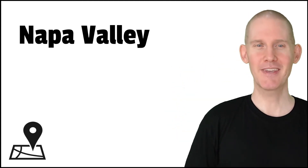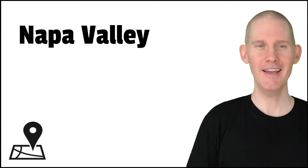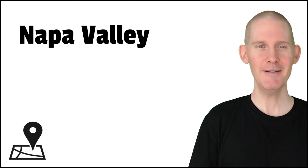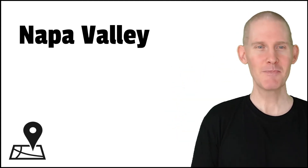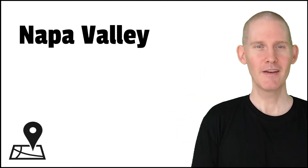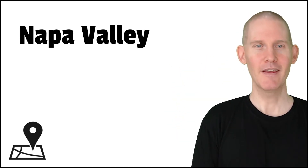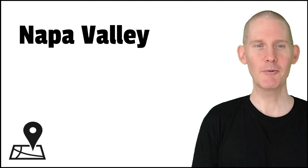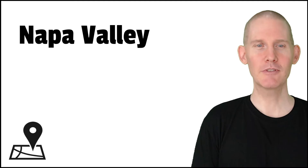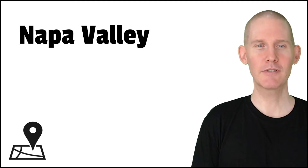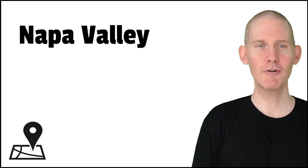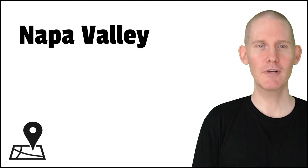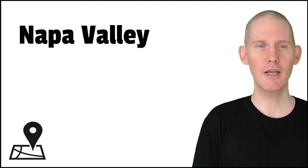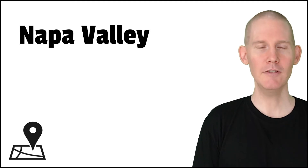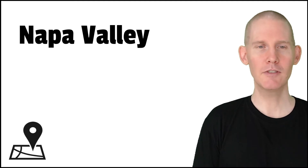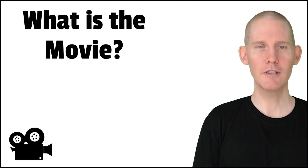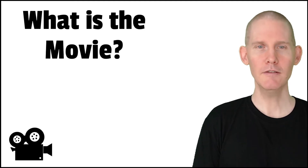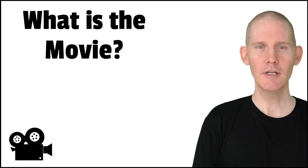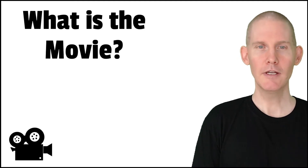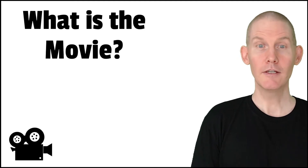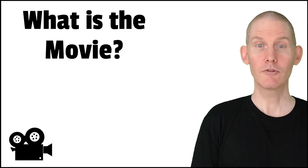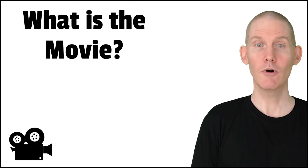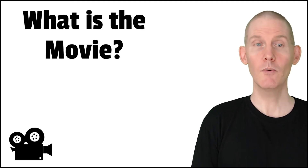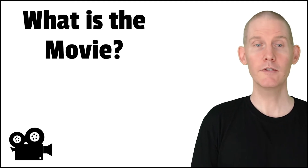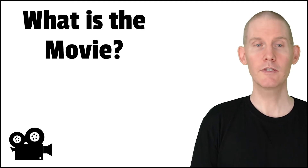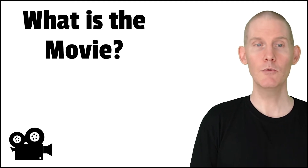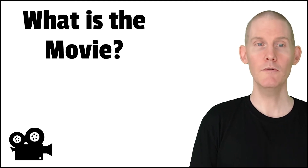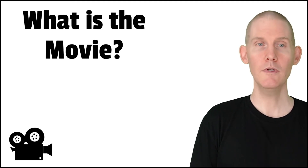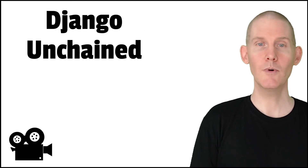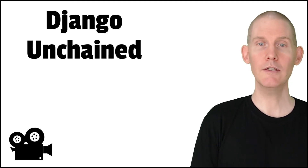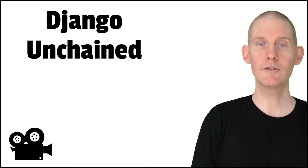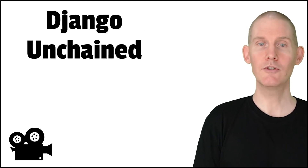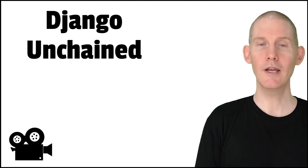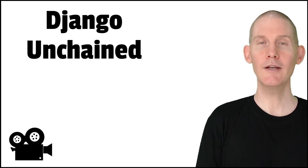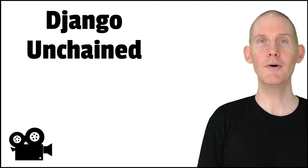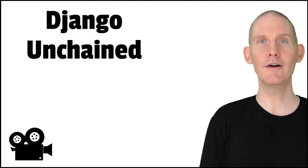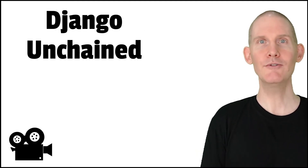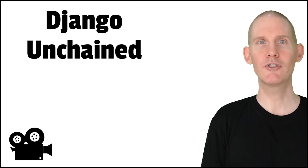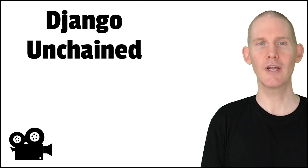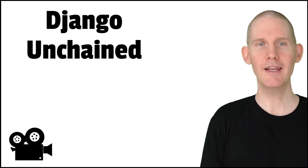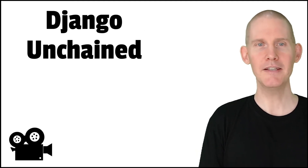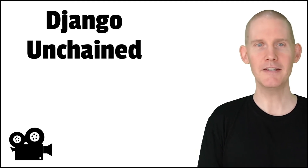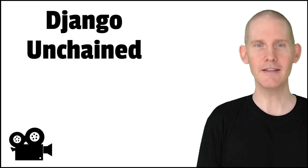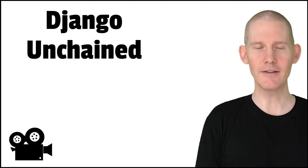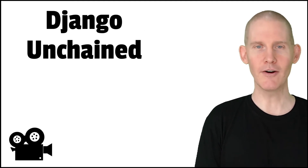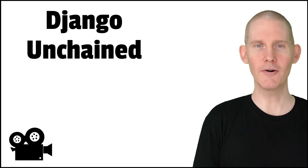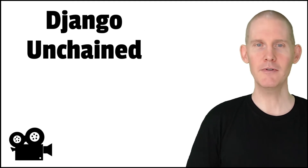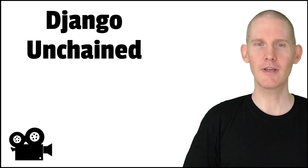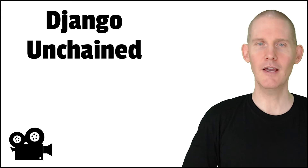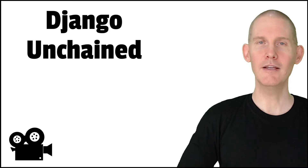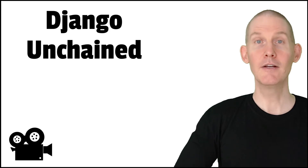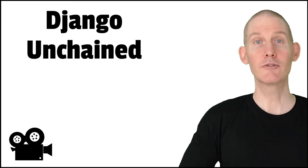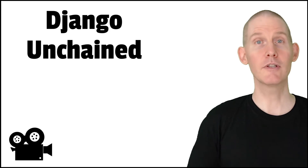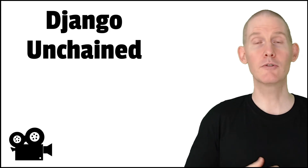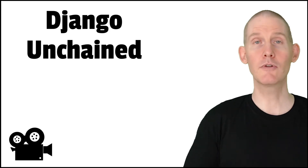Okay, that was the location. So what is the movie? Well, it's Django Unchained. Okay, so let's do the